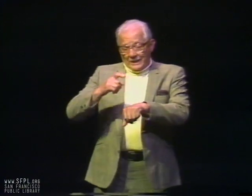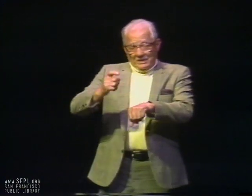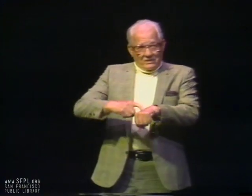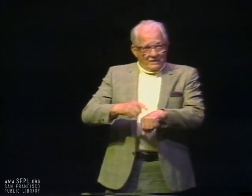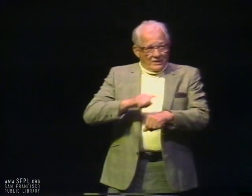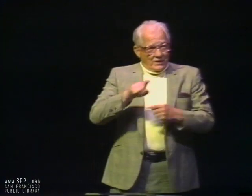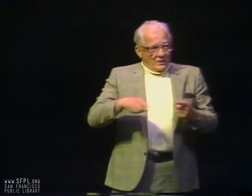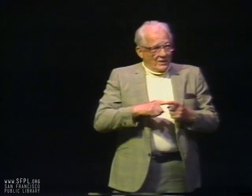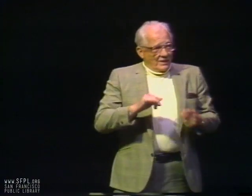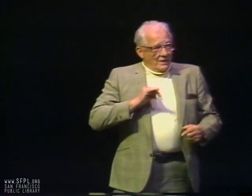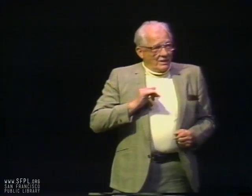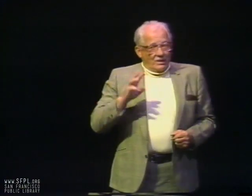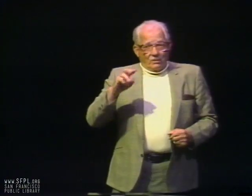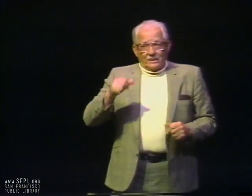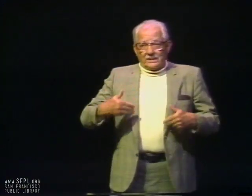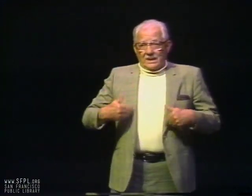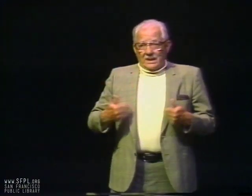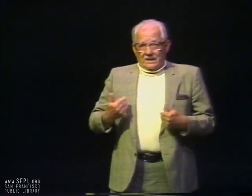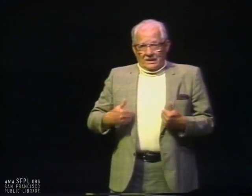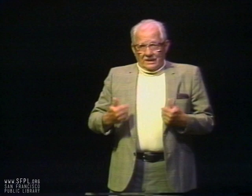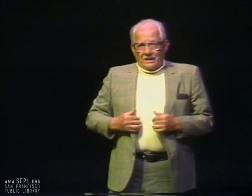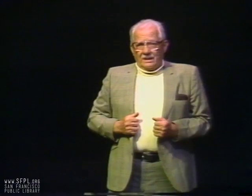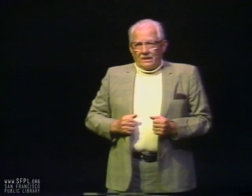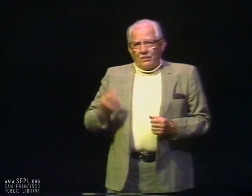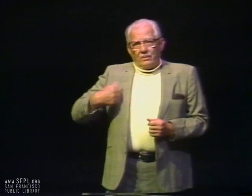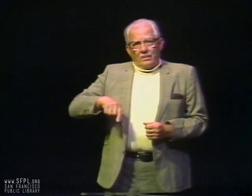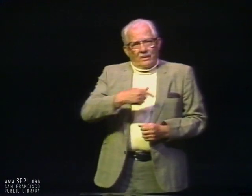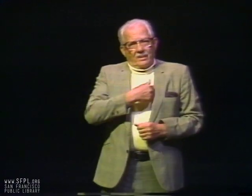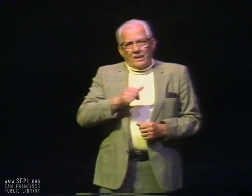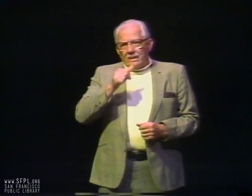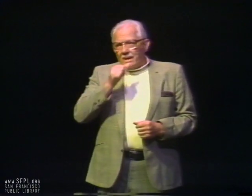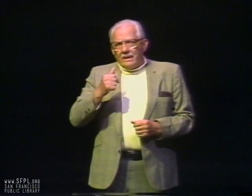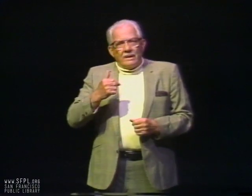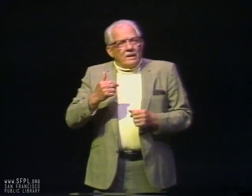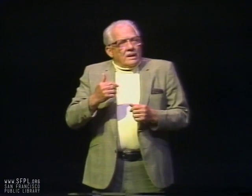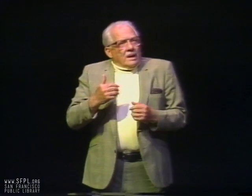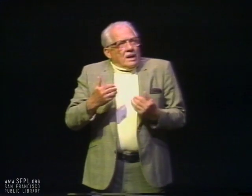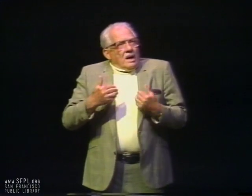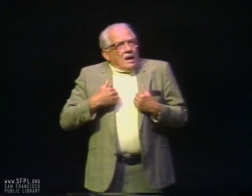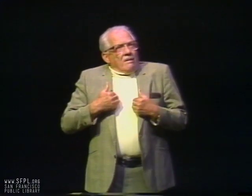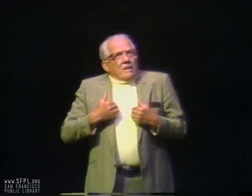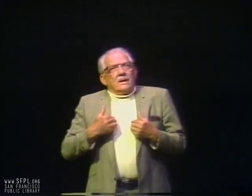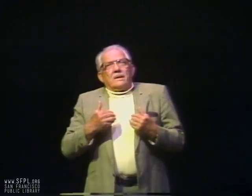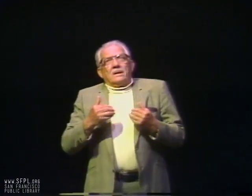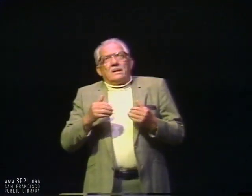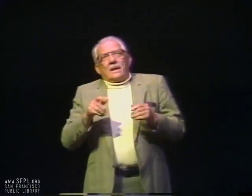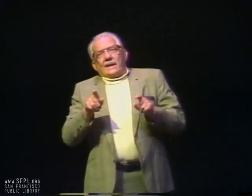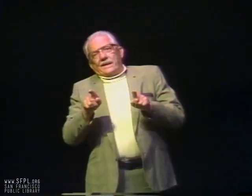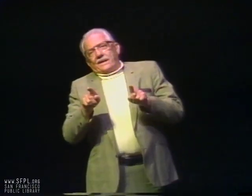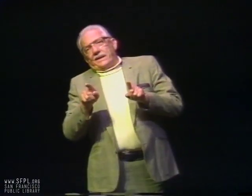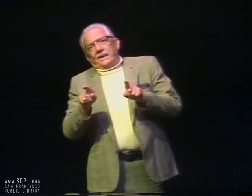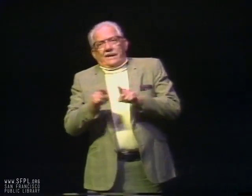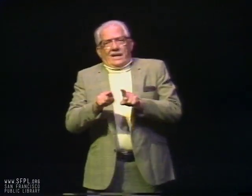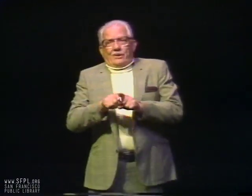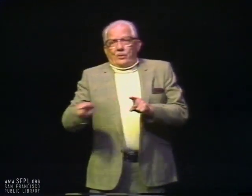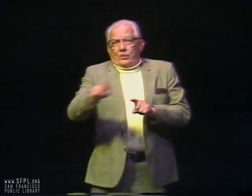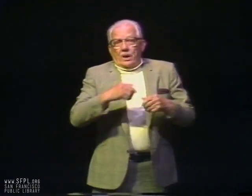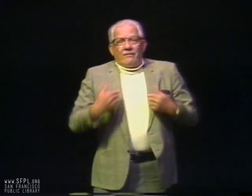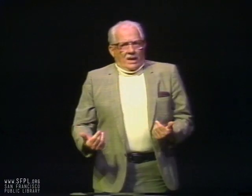You know, when I was younger, we didn't have what you have today. No. Deaf people